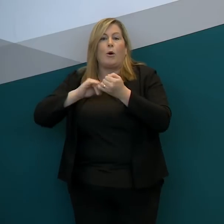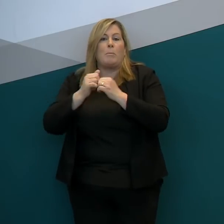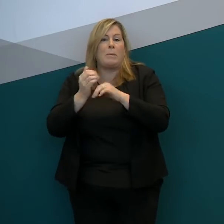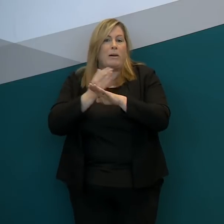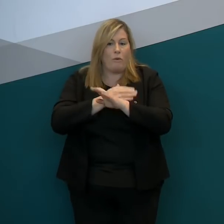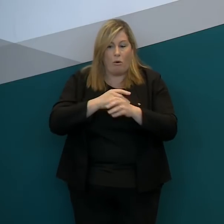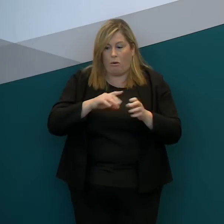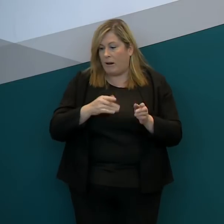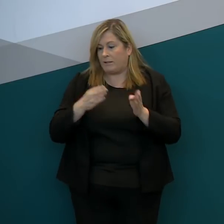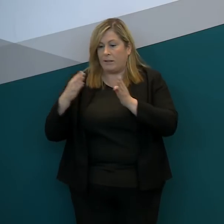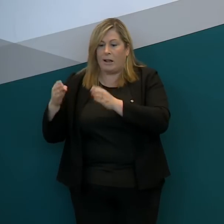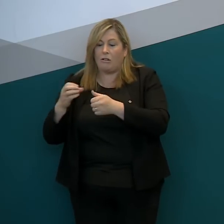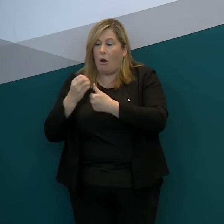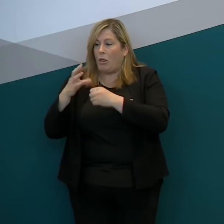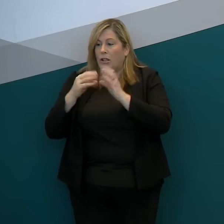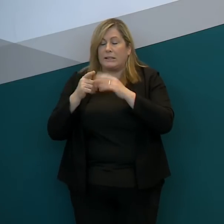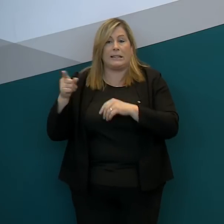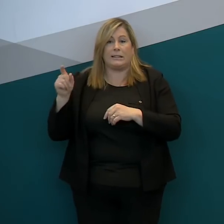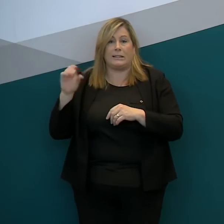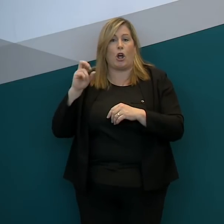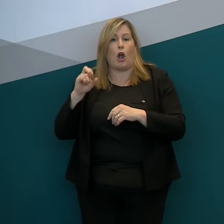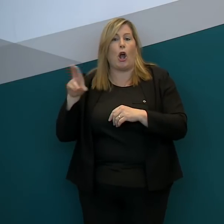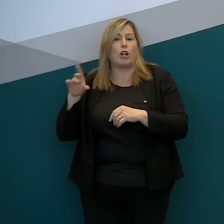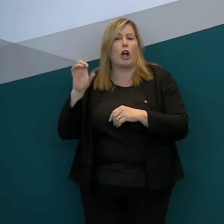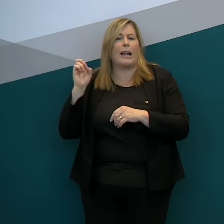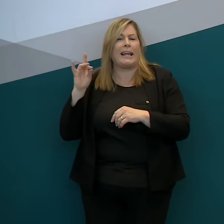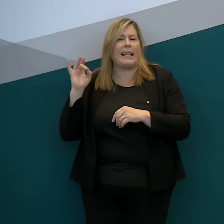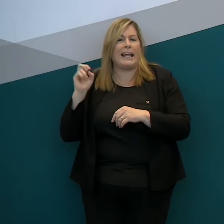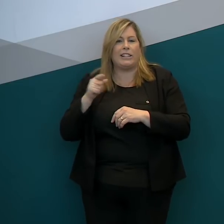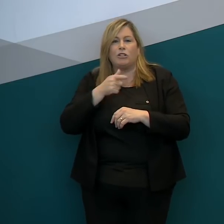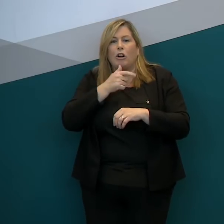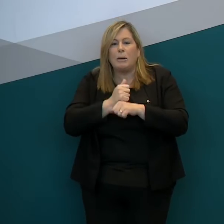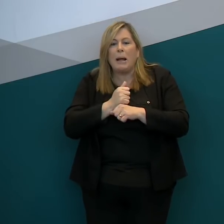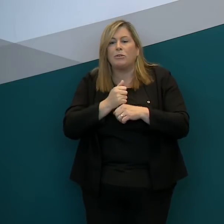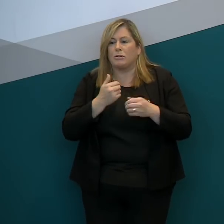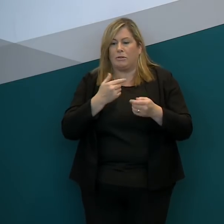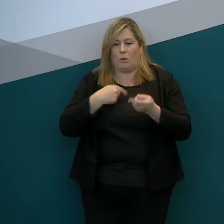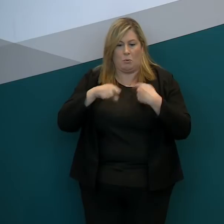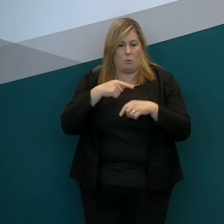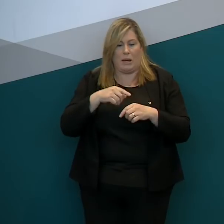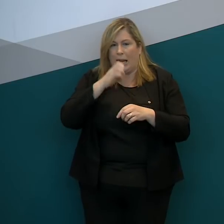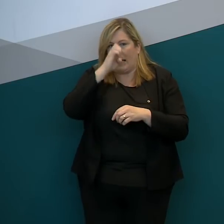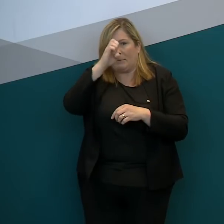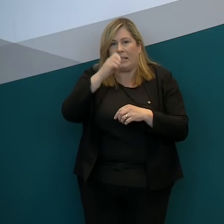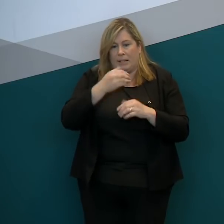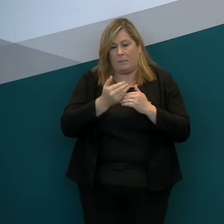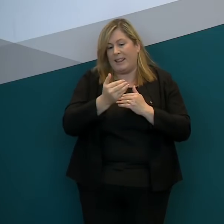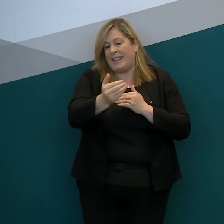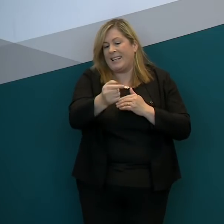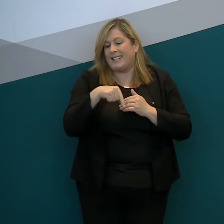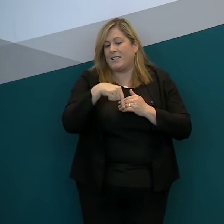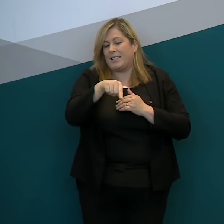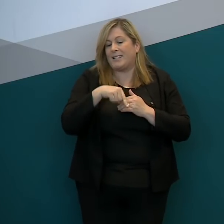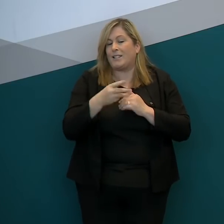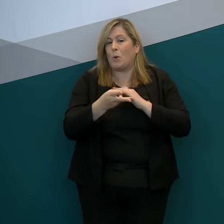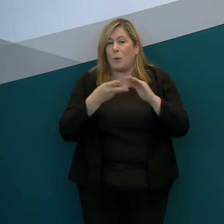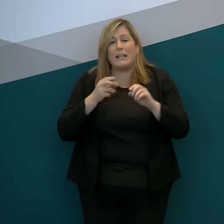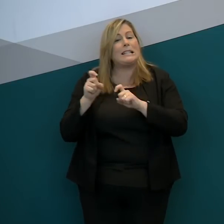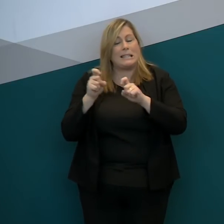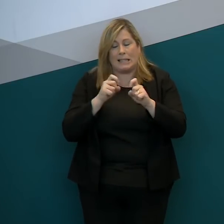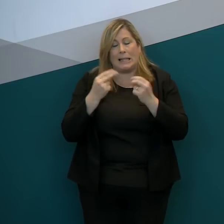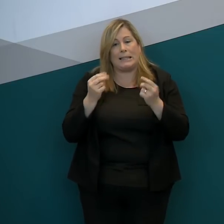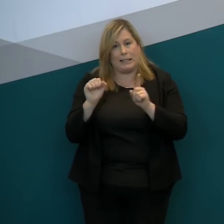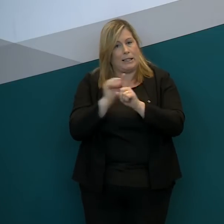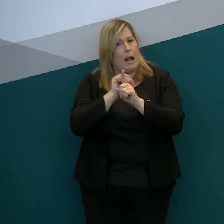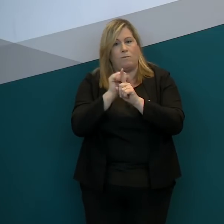the week. I think some of the things that Cillian and Colm are talking about in terms of where we stand now and where we expect to be over the course of the week, there's still improvements to play into